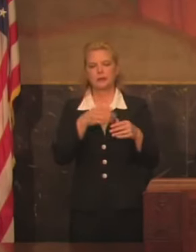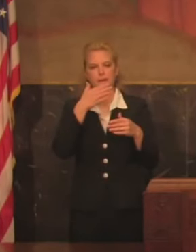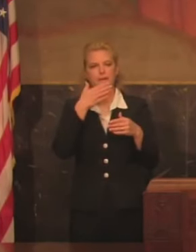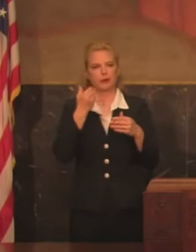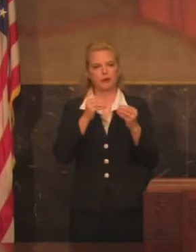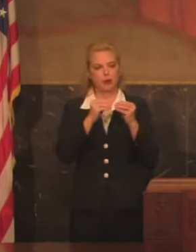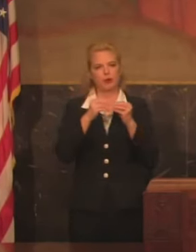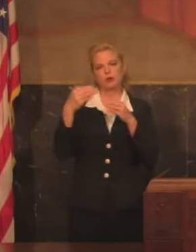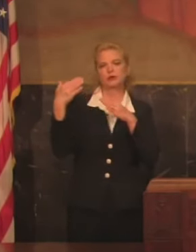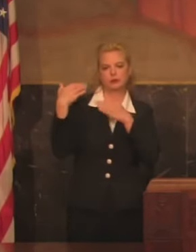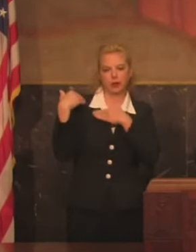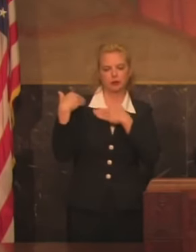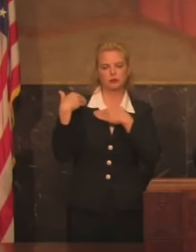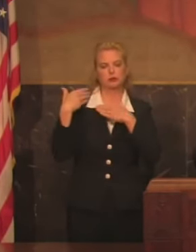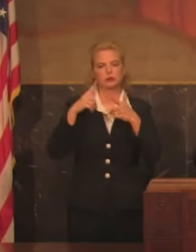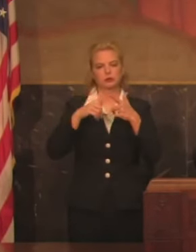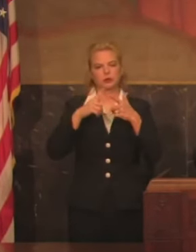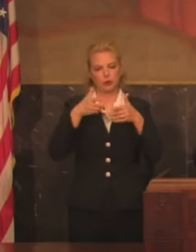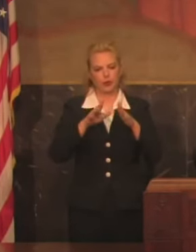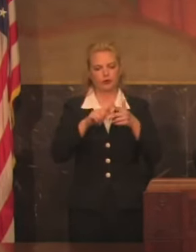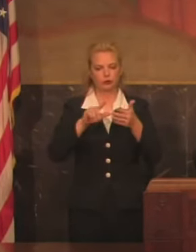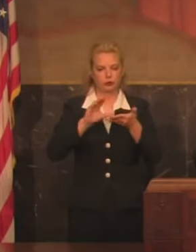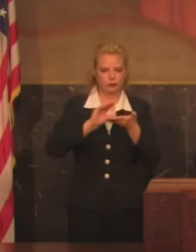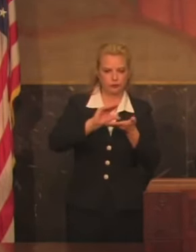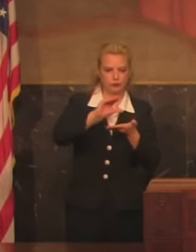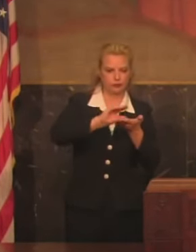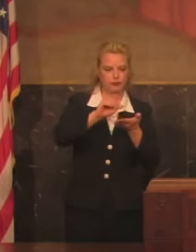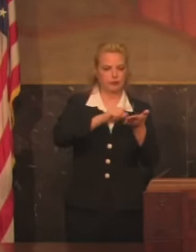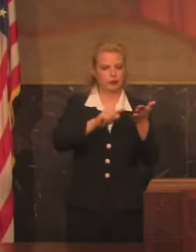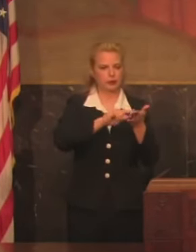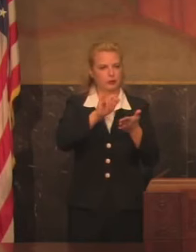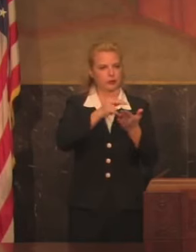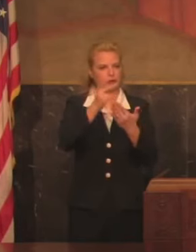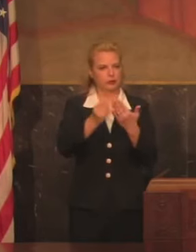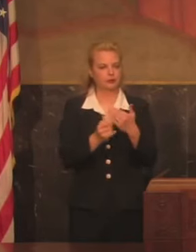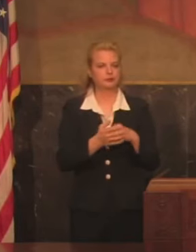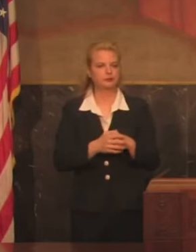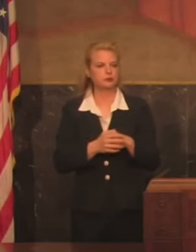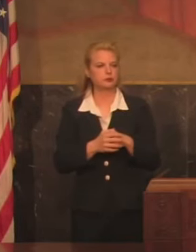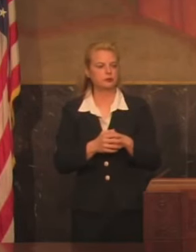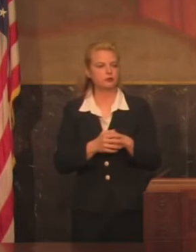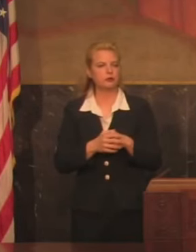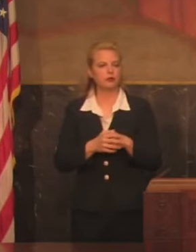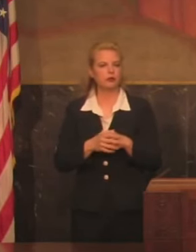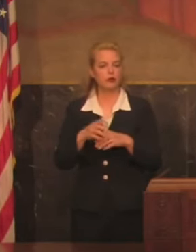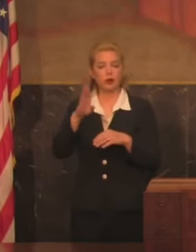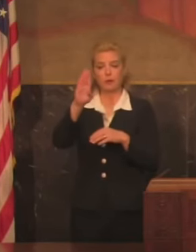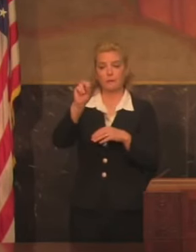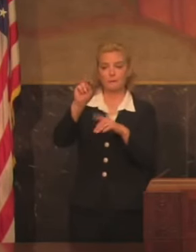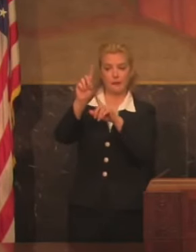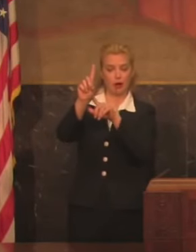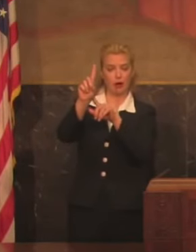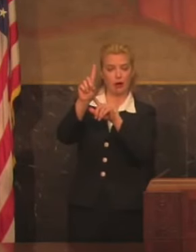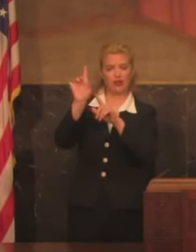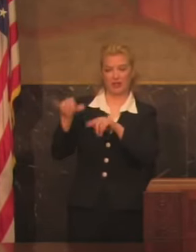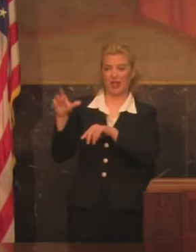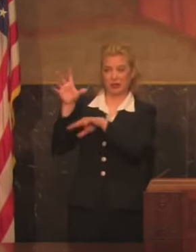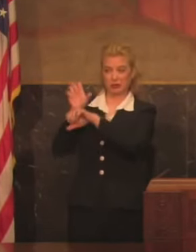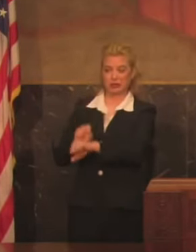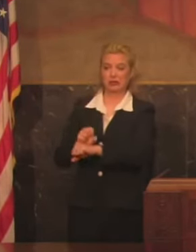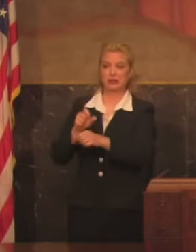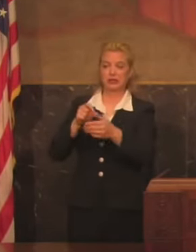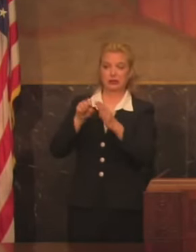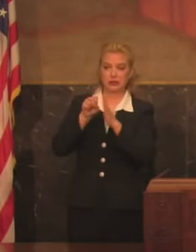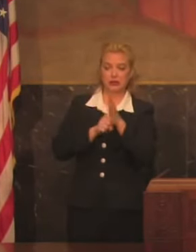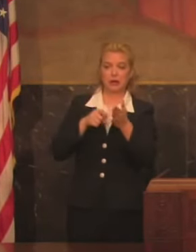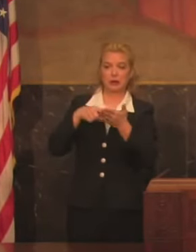to fund these smaller projects. Using the traditional approach of bonding, the state would pay double and sometimes triple